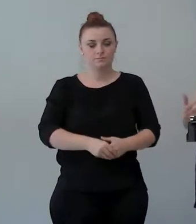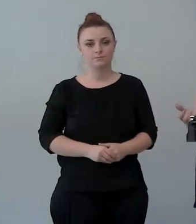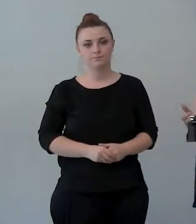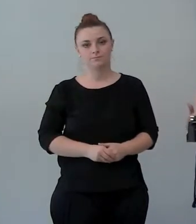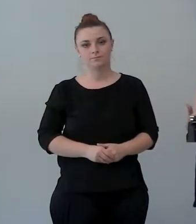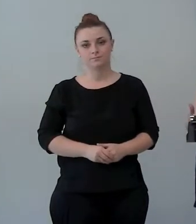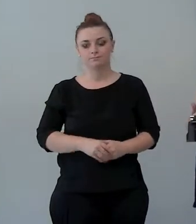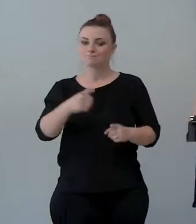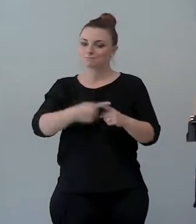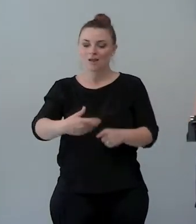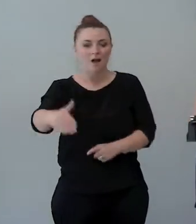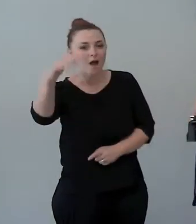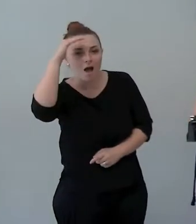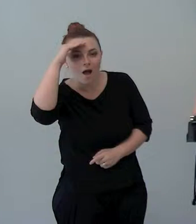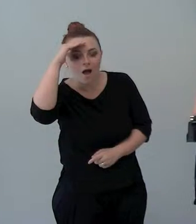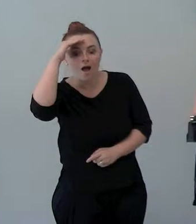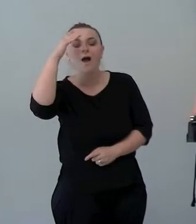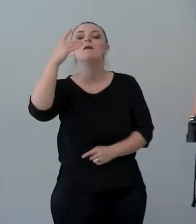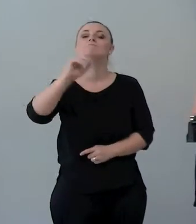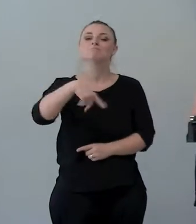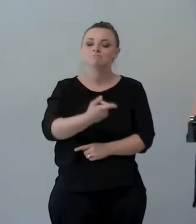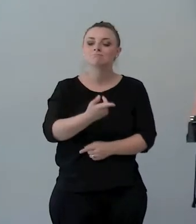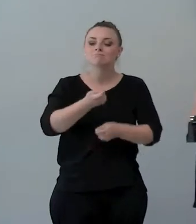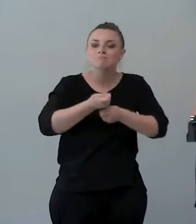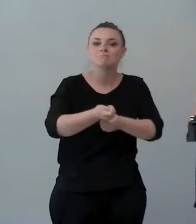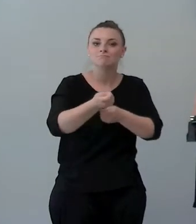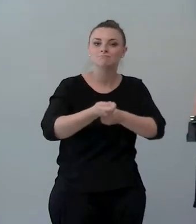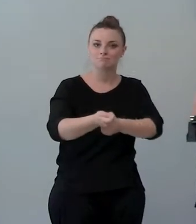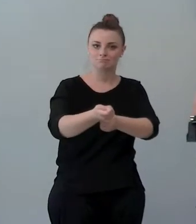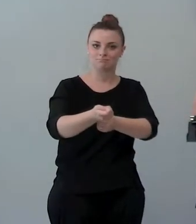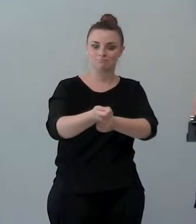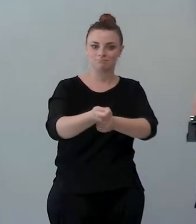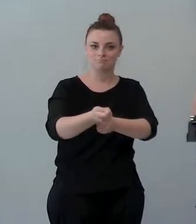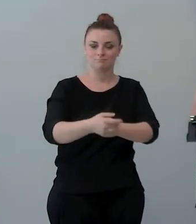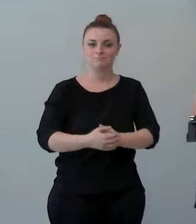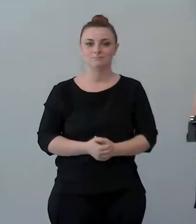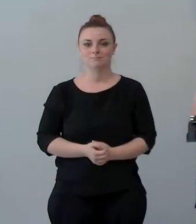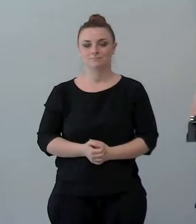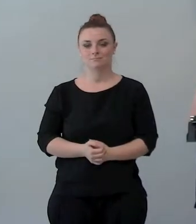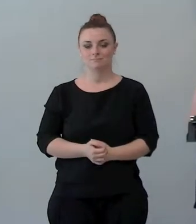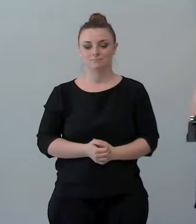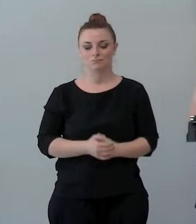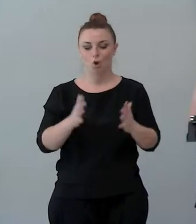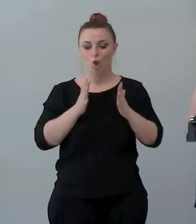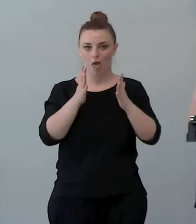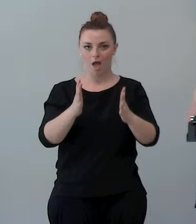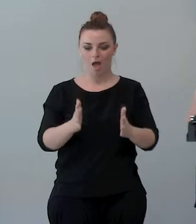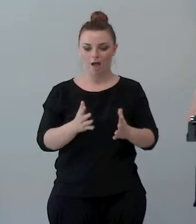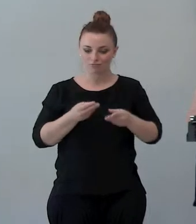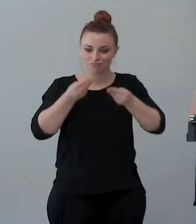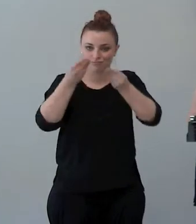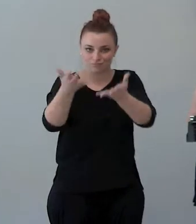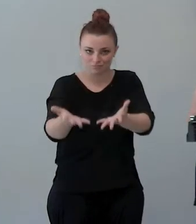Di ascoltarli e di incoraggiarli. To listen to them and encourage them.